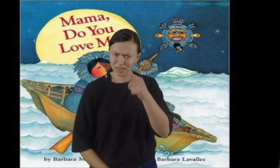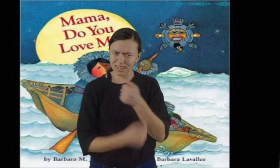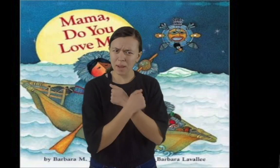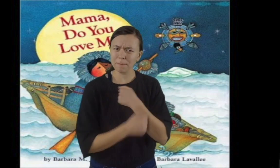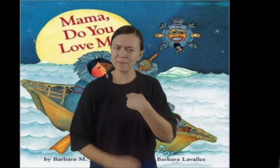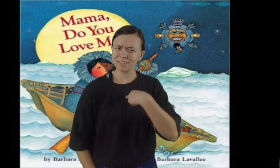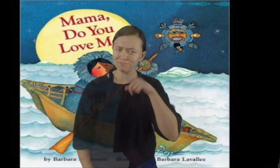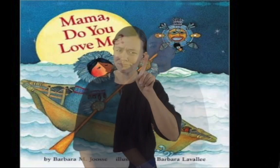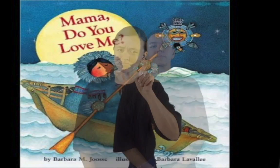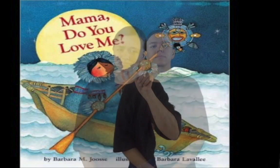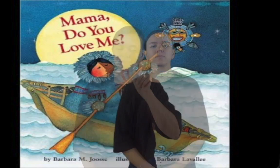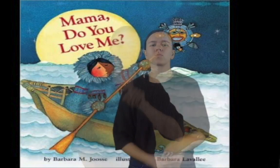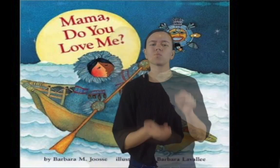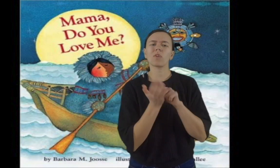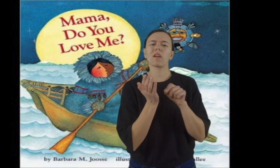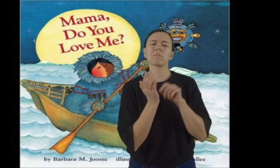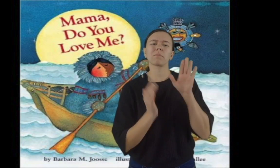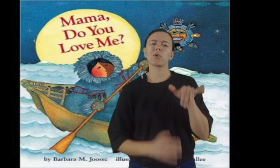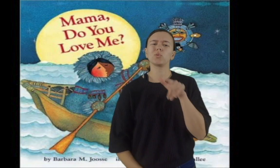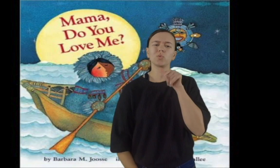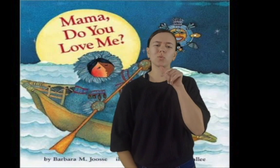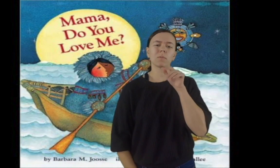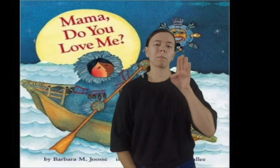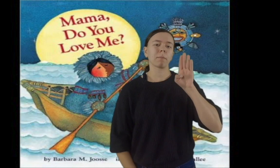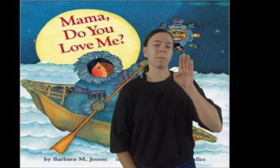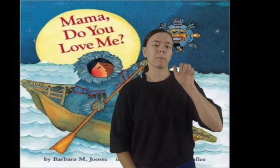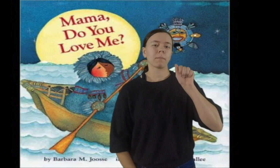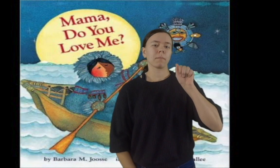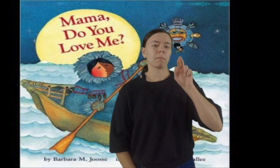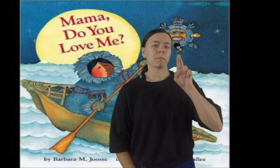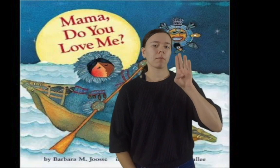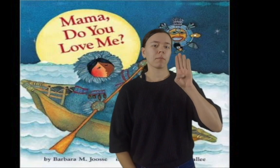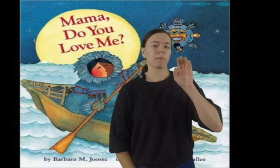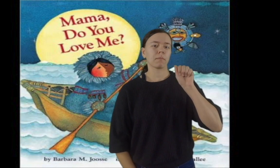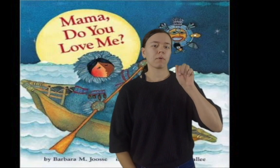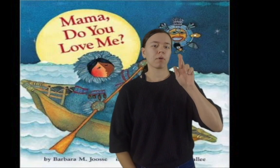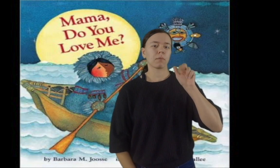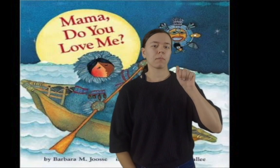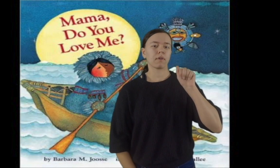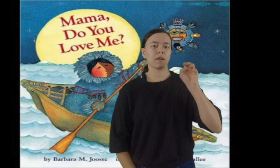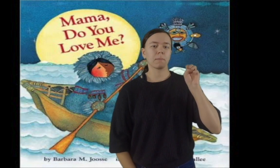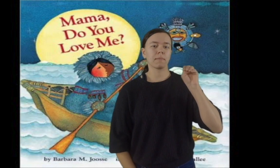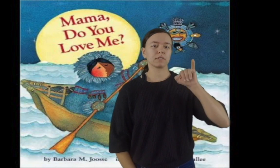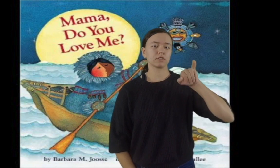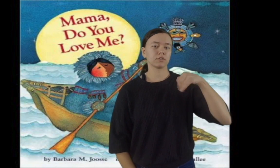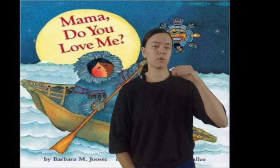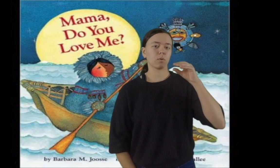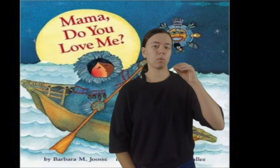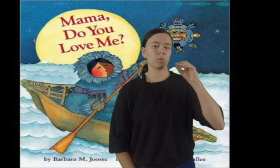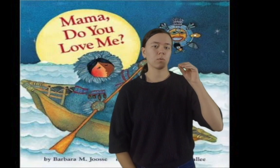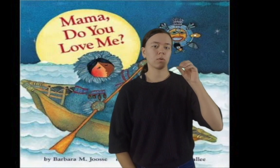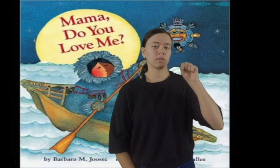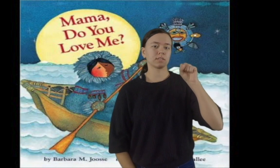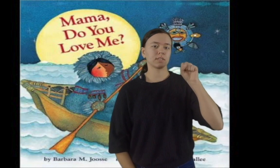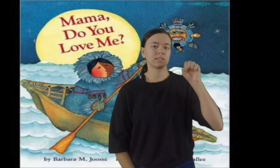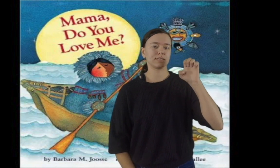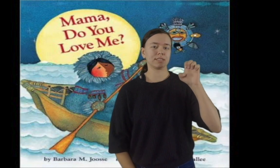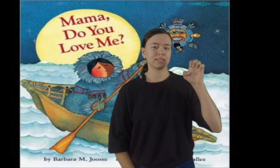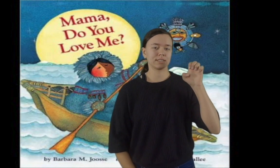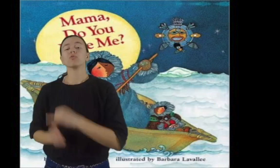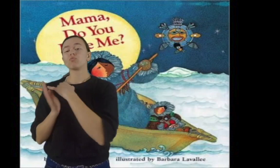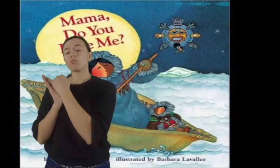Mama, do you love me? Written by Barbara M. Joosse.